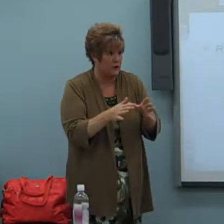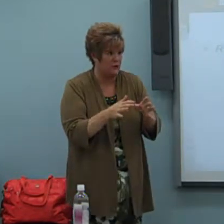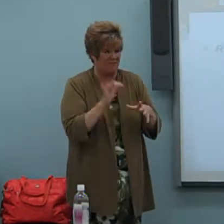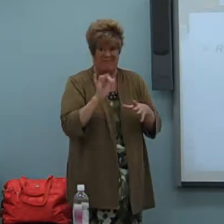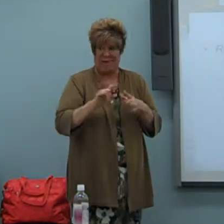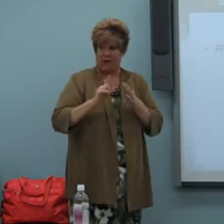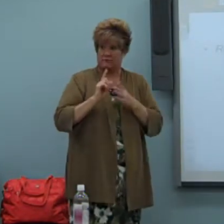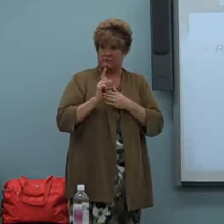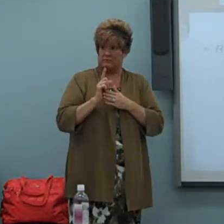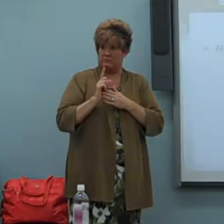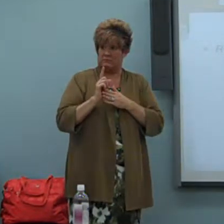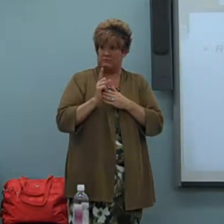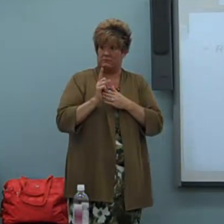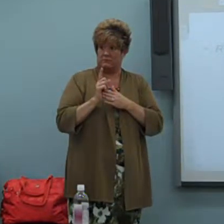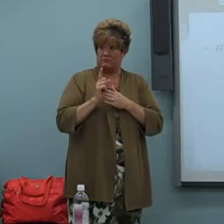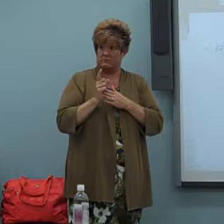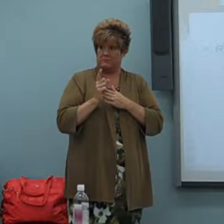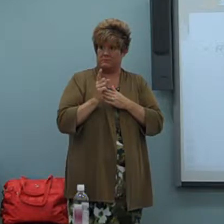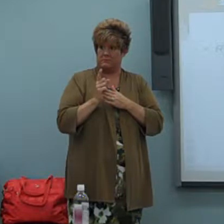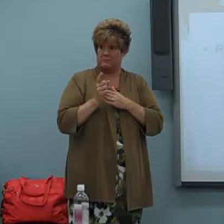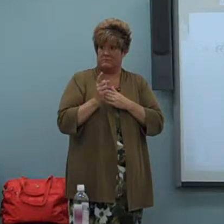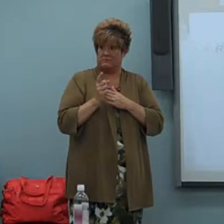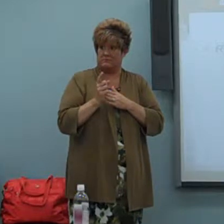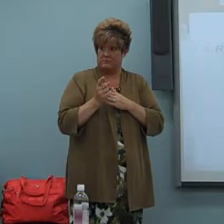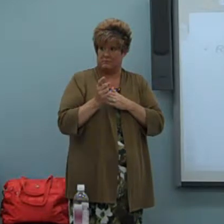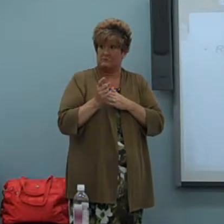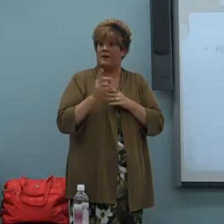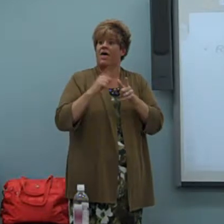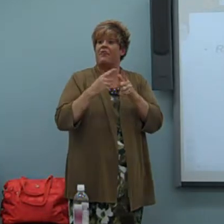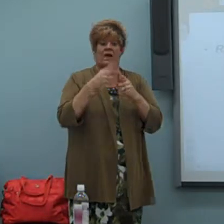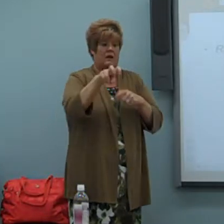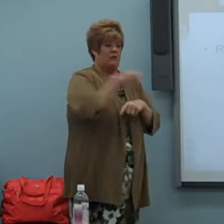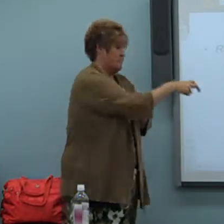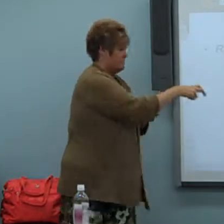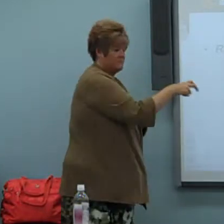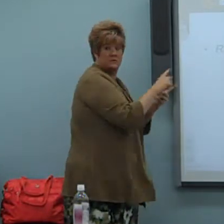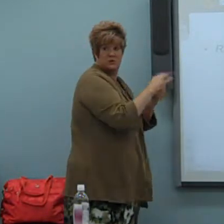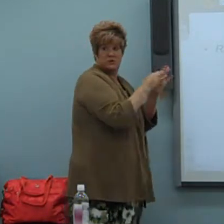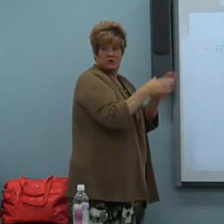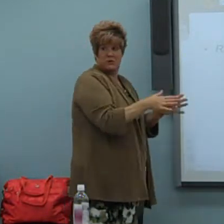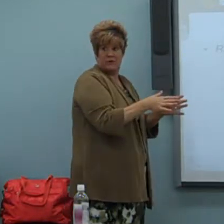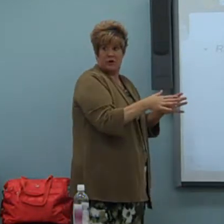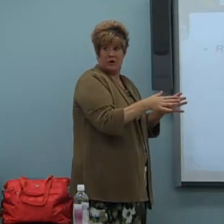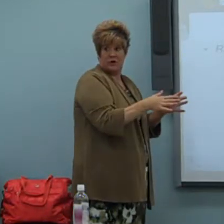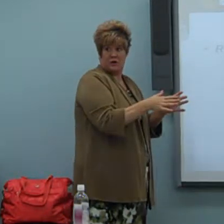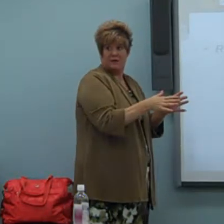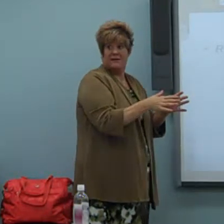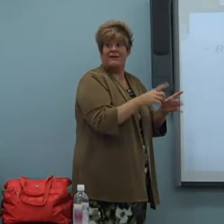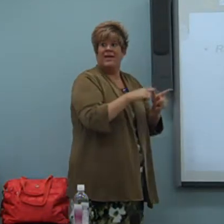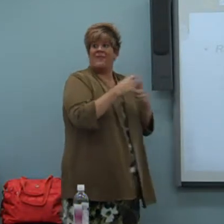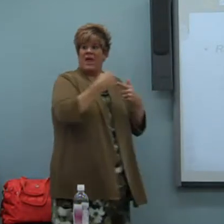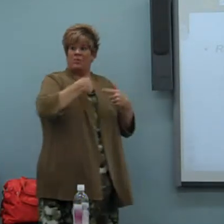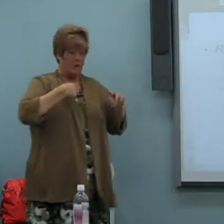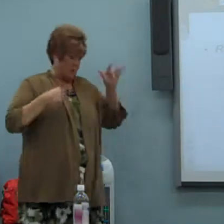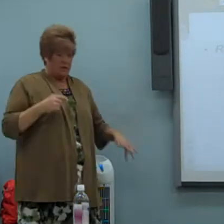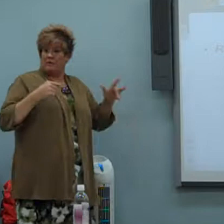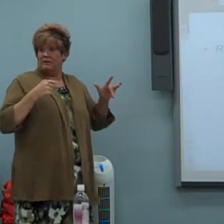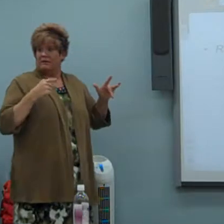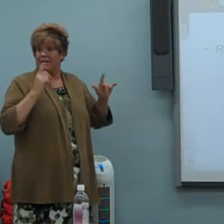available interpreter. That is adding up minutes. The time is ticking. And then it transfers to the interpreter. So